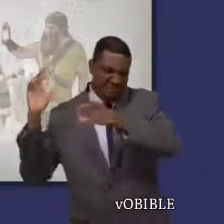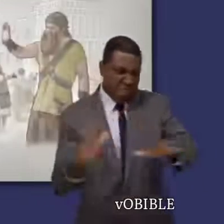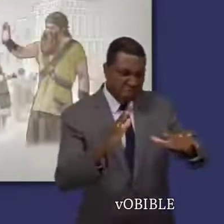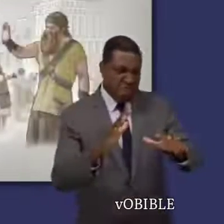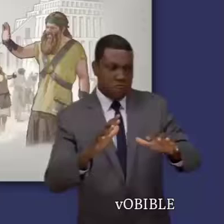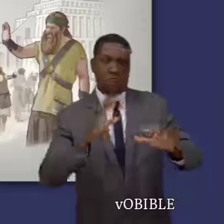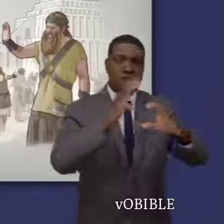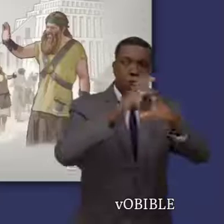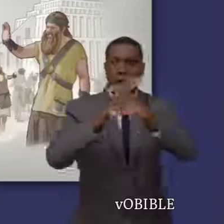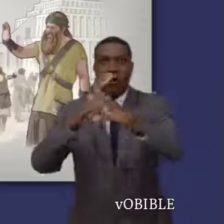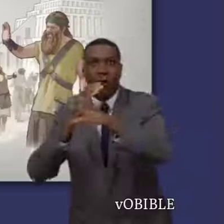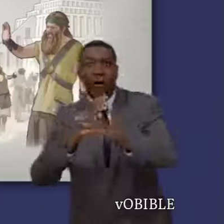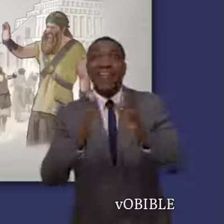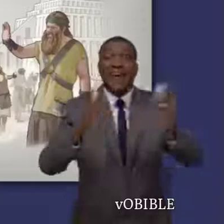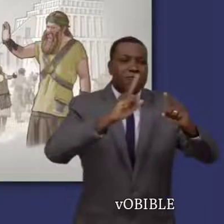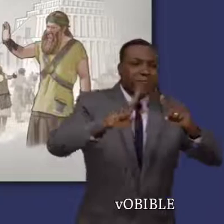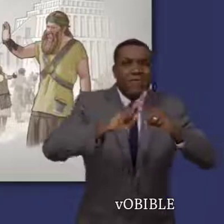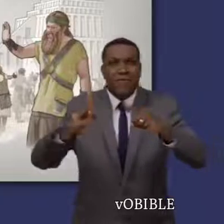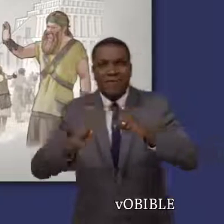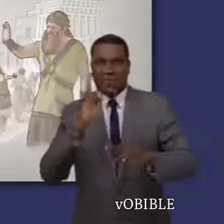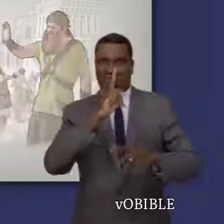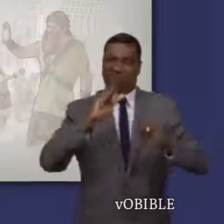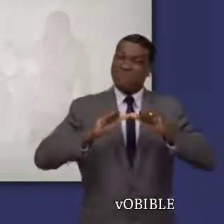God confuses their language, scattering them.